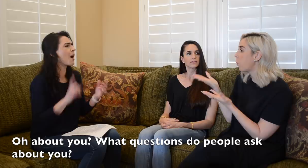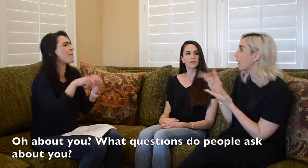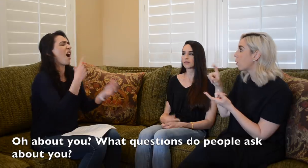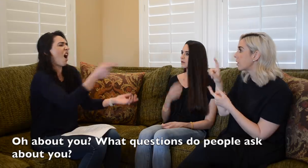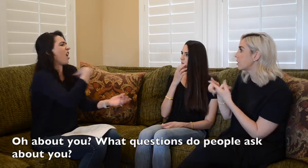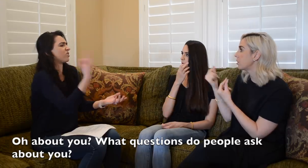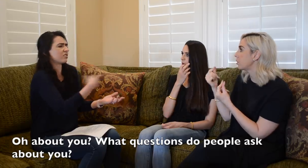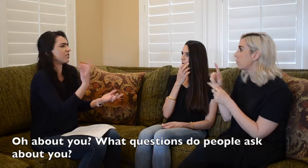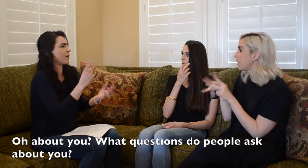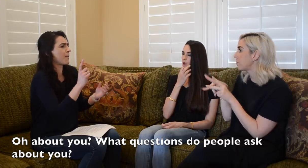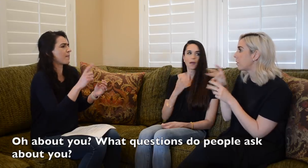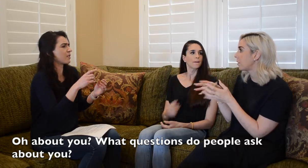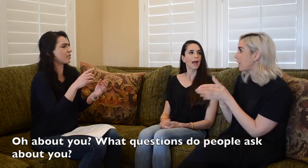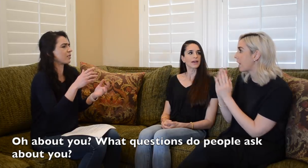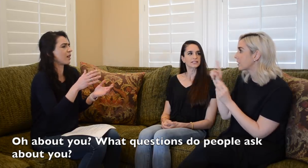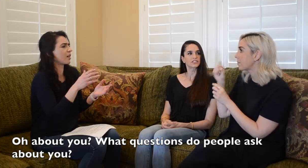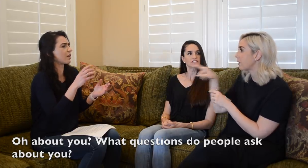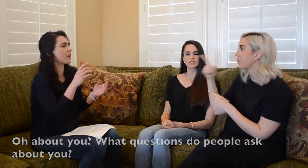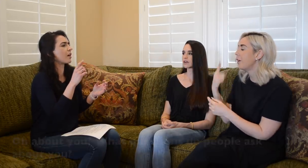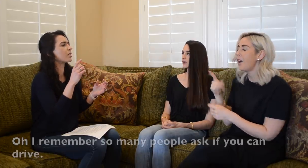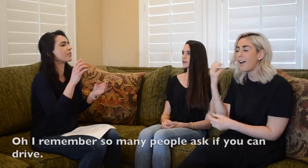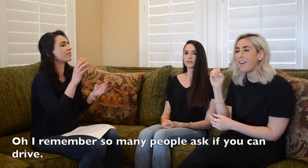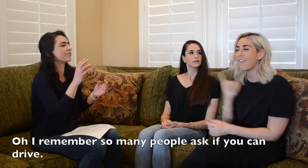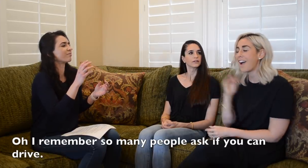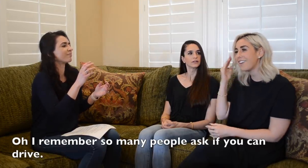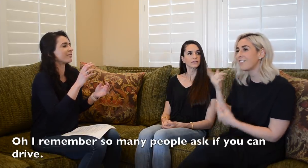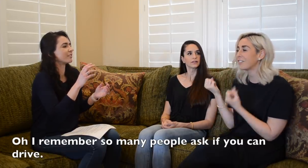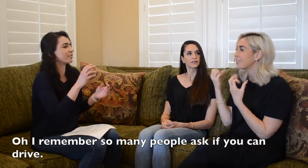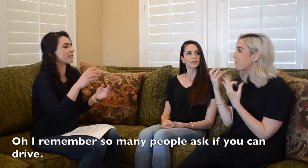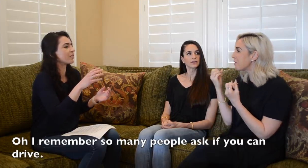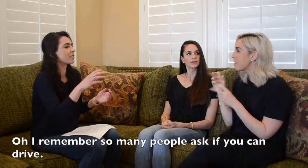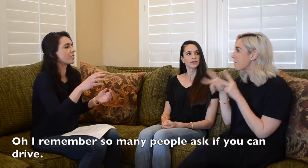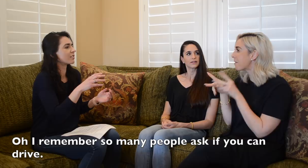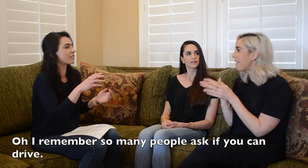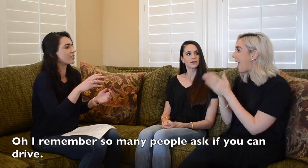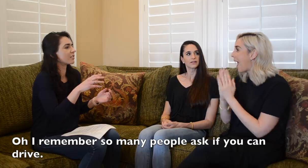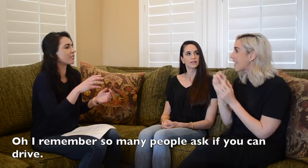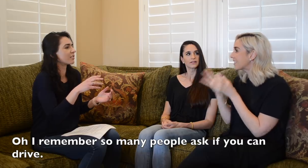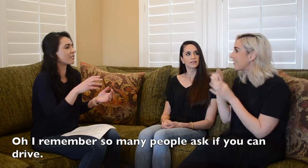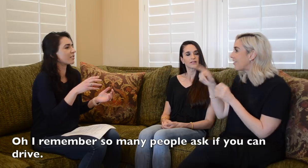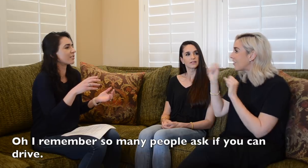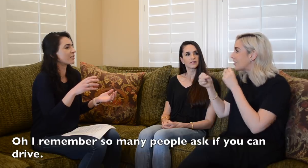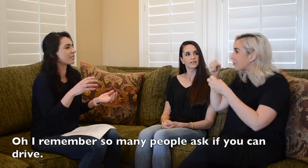What questions do people ask about just you? In general. Oh, I remember so many people asked if you could